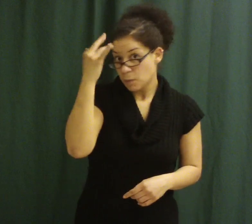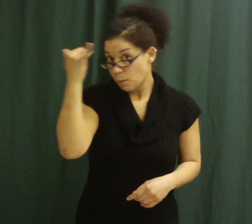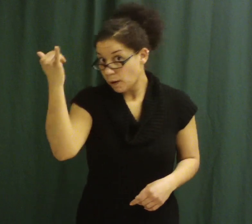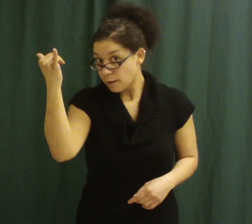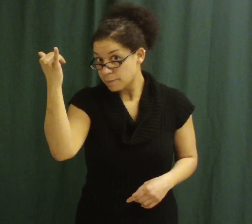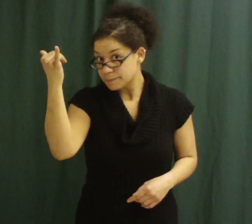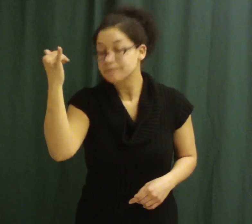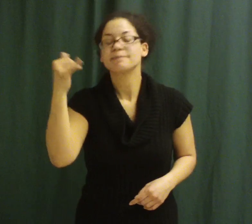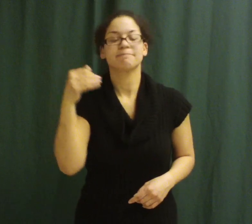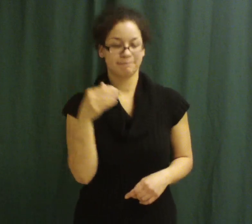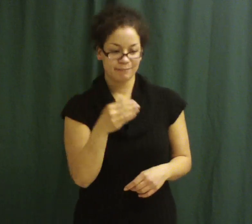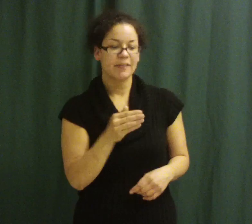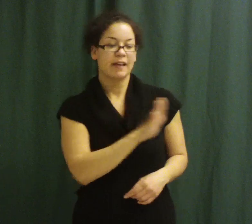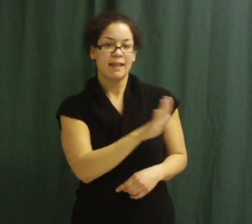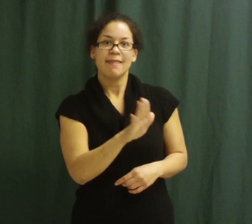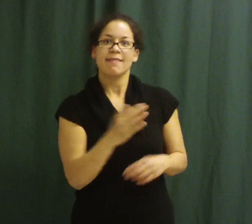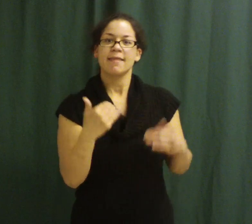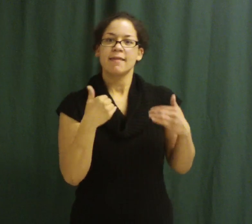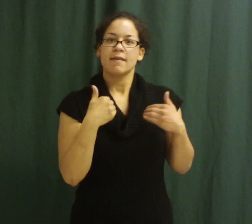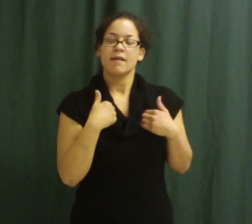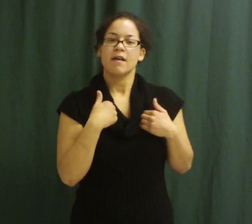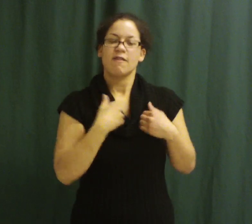they have solid, rocky crusts.